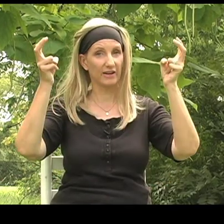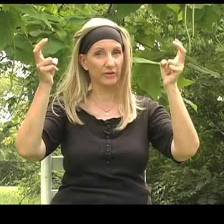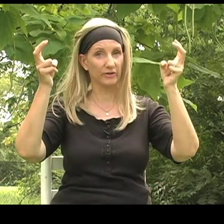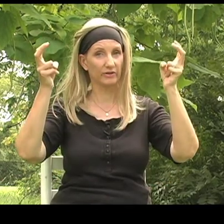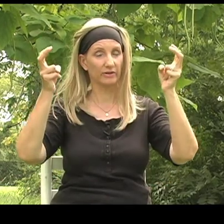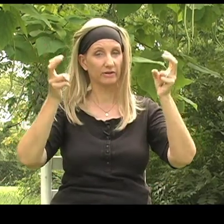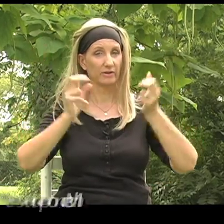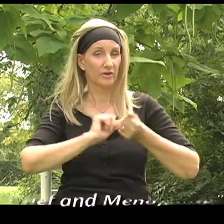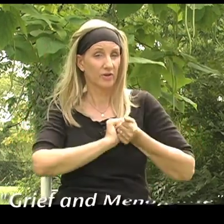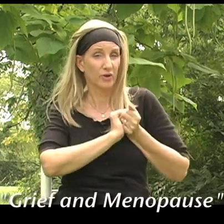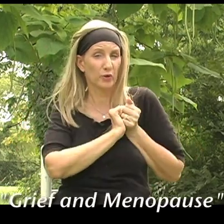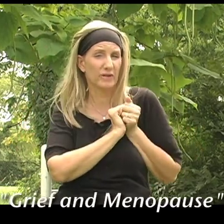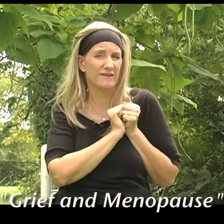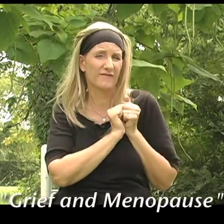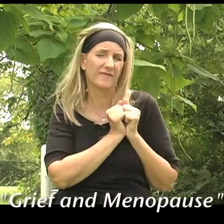entitled Grief